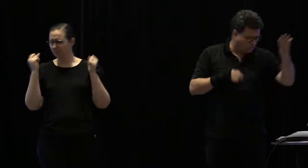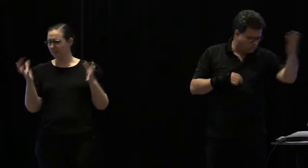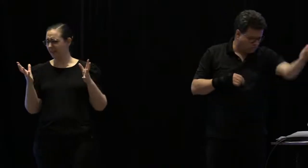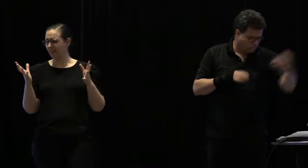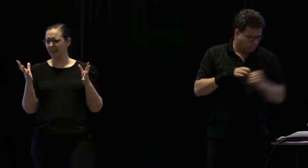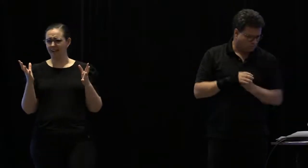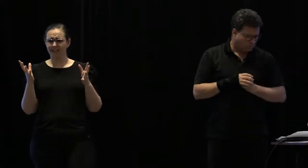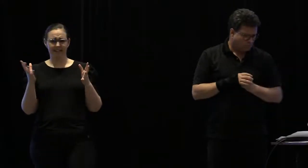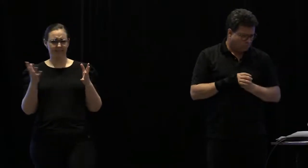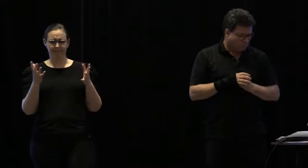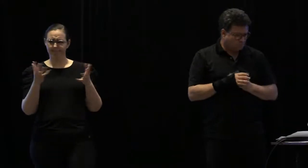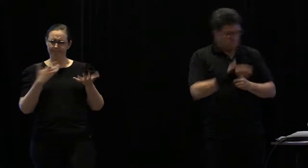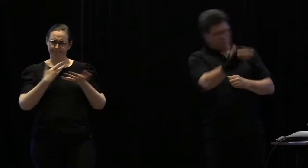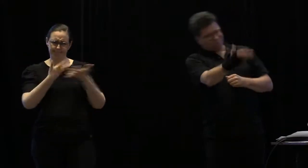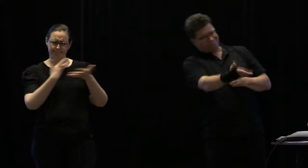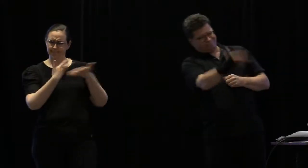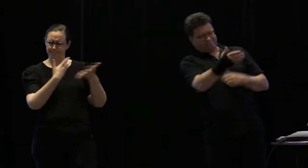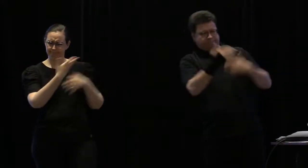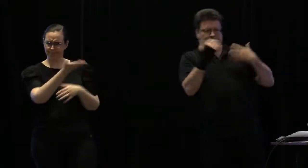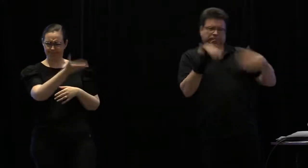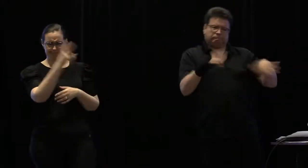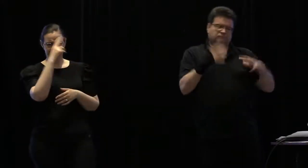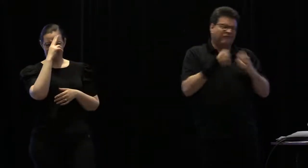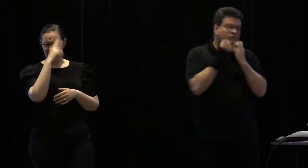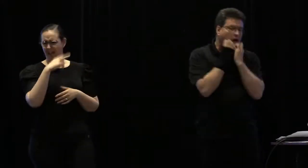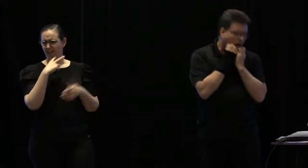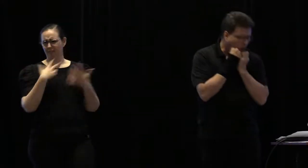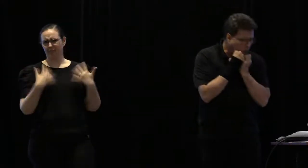it was wonderful working with Henry.